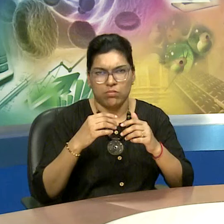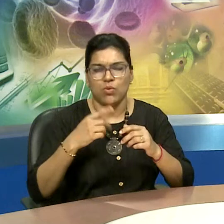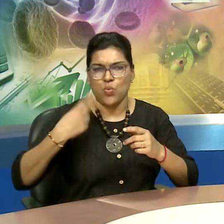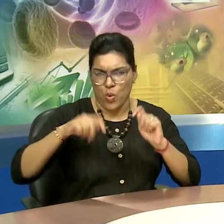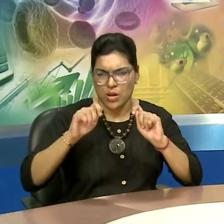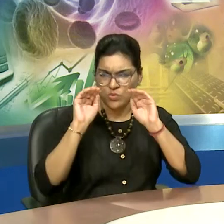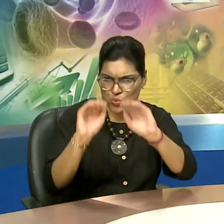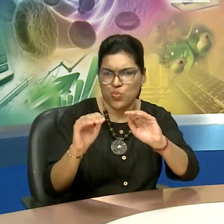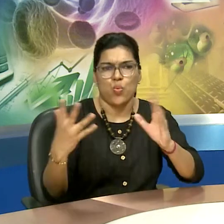judiciary.